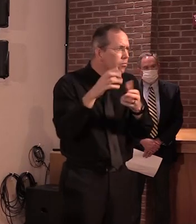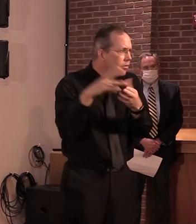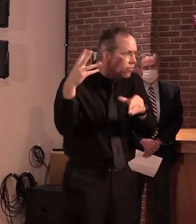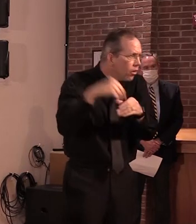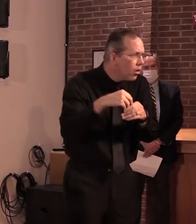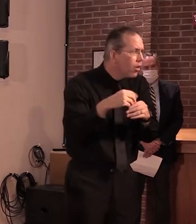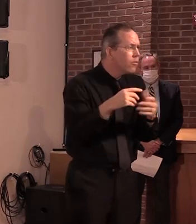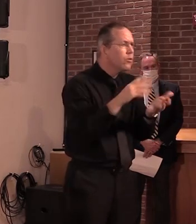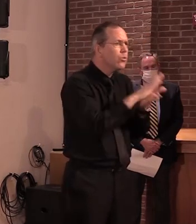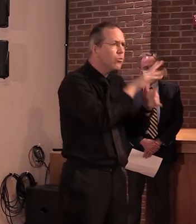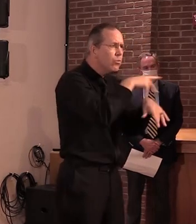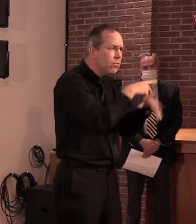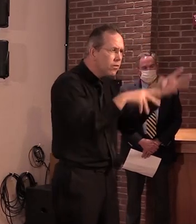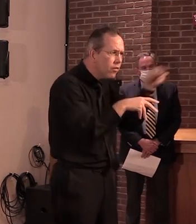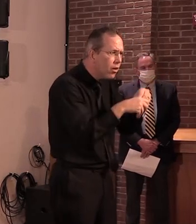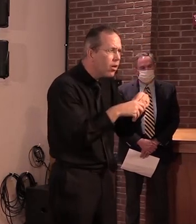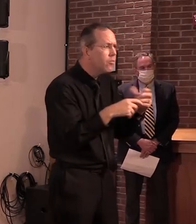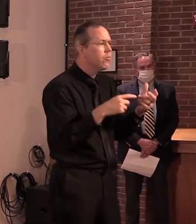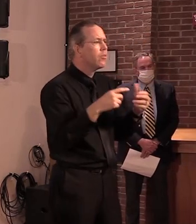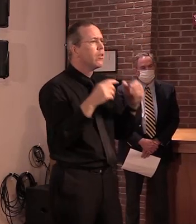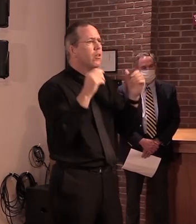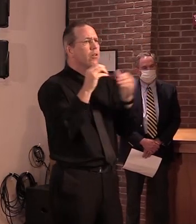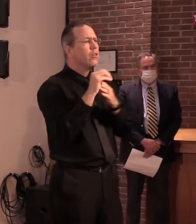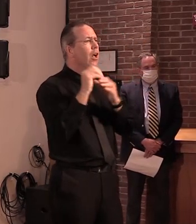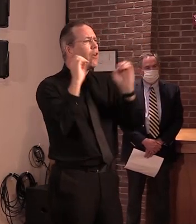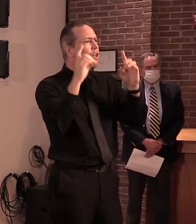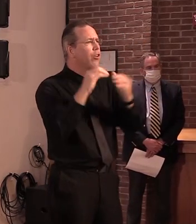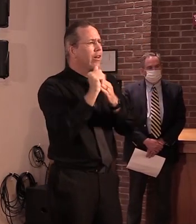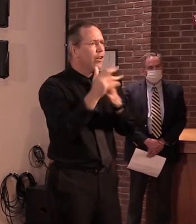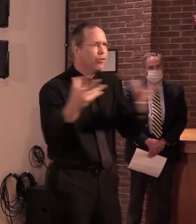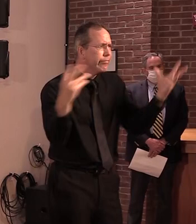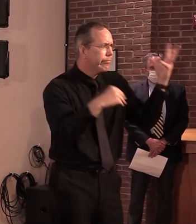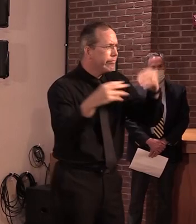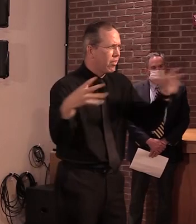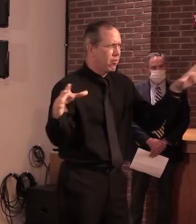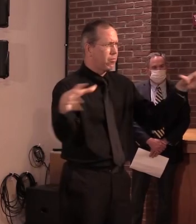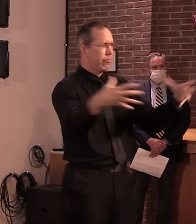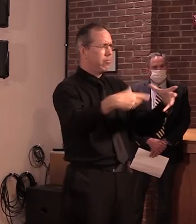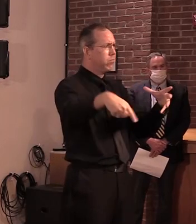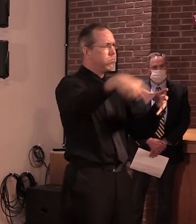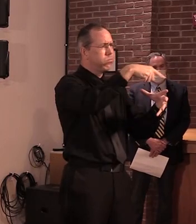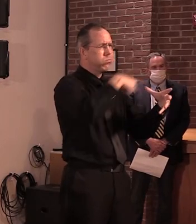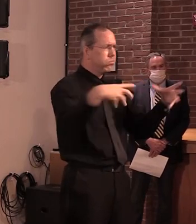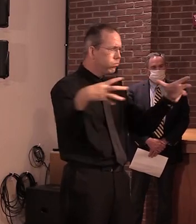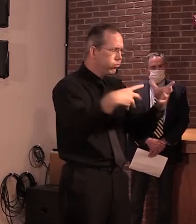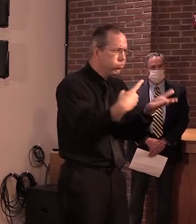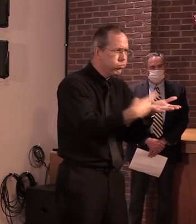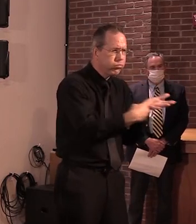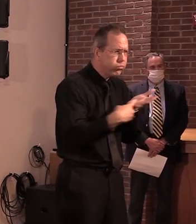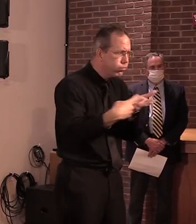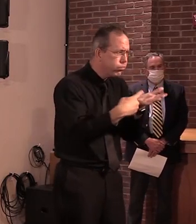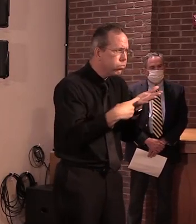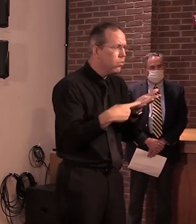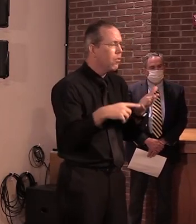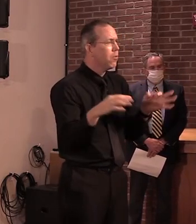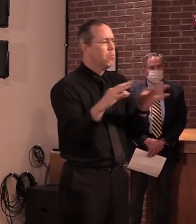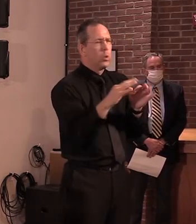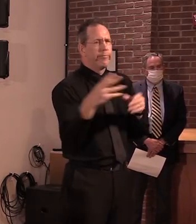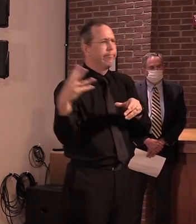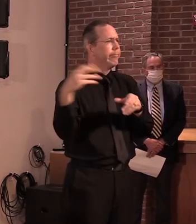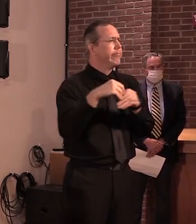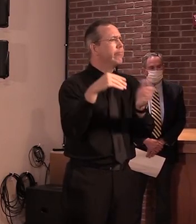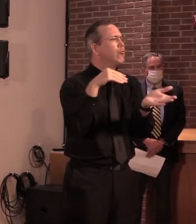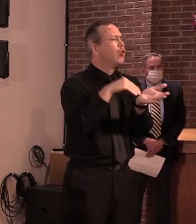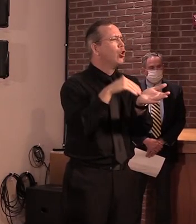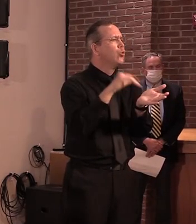Vermont Council of Special Education Administrators, and most importantly, pediatric infectious disease